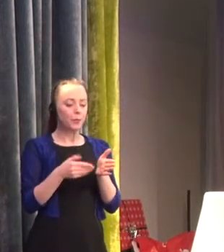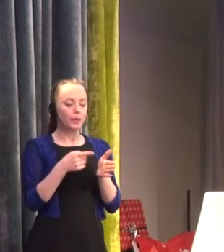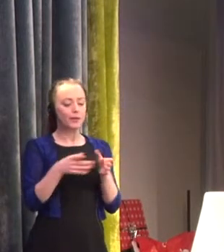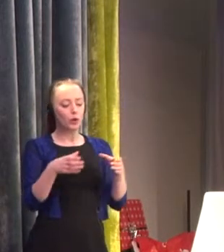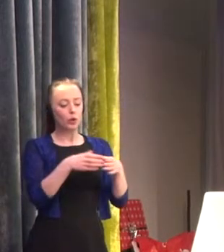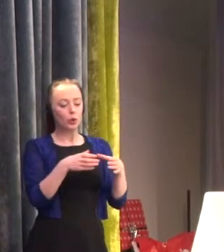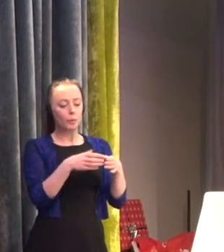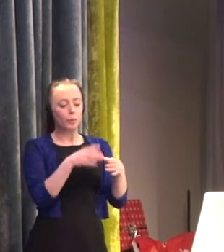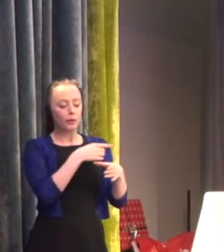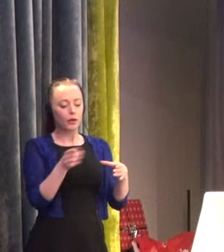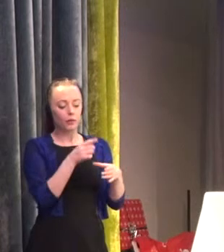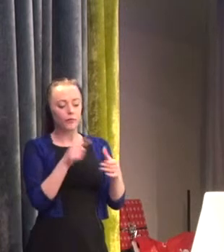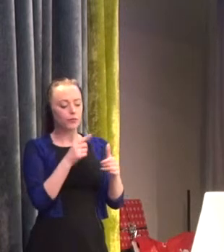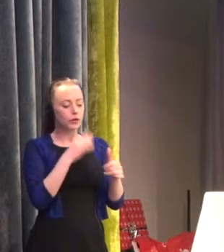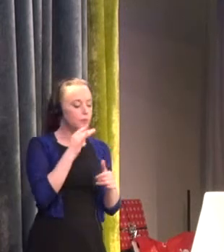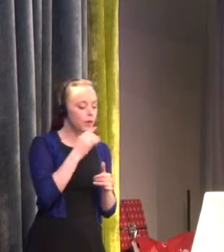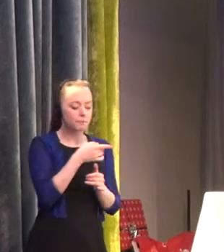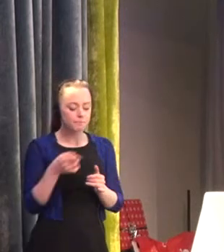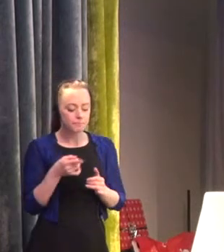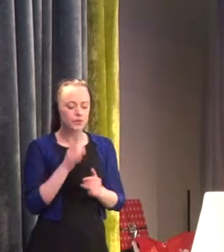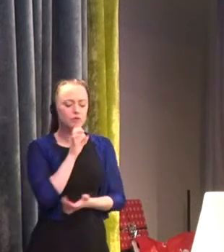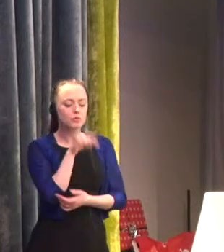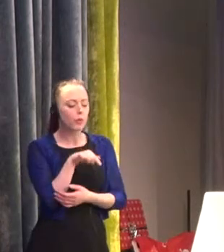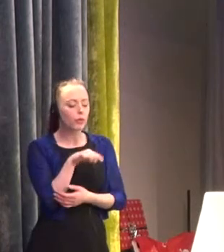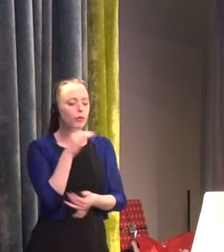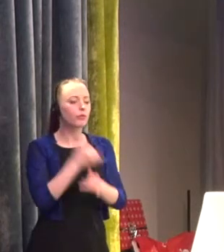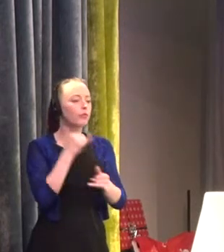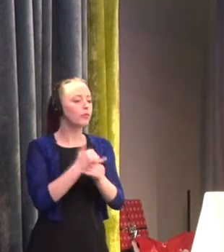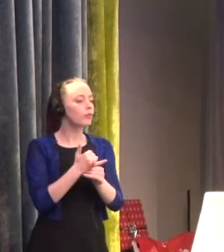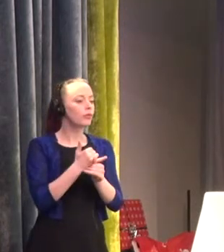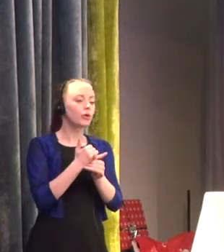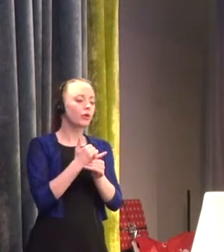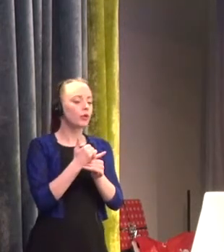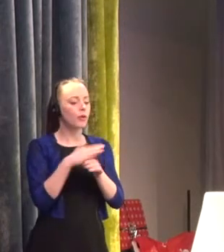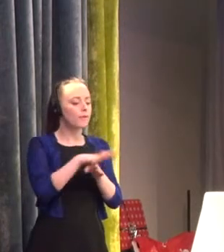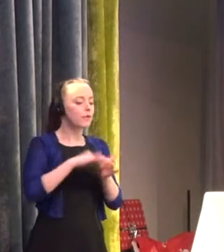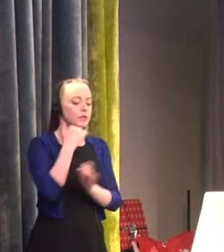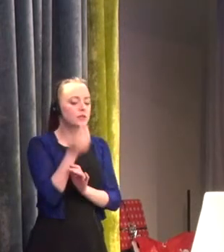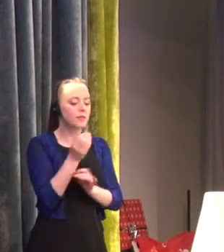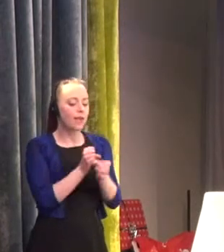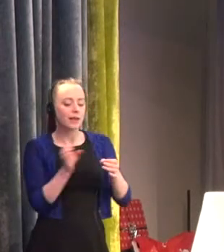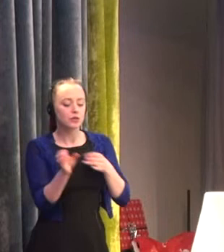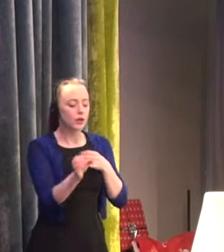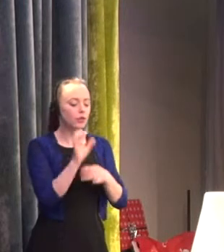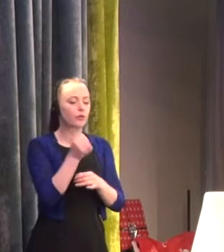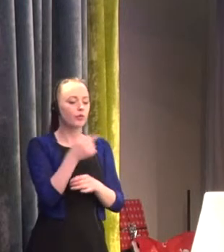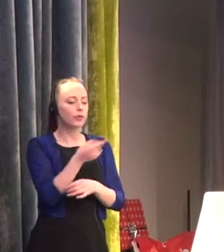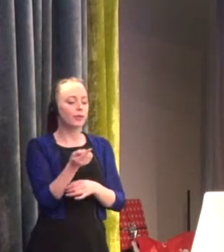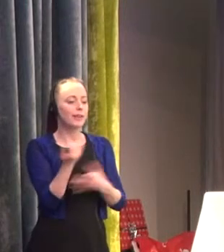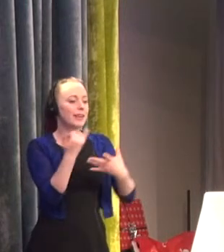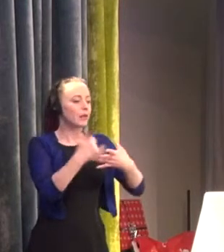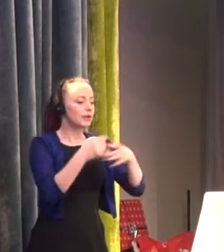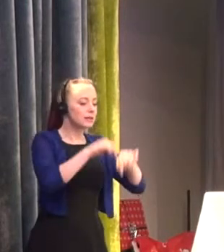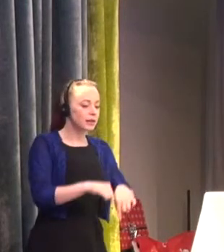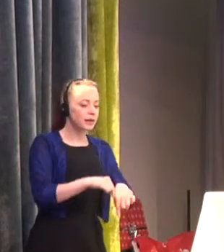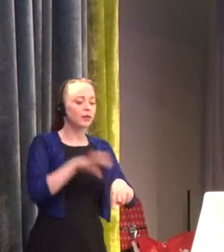excluded and why they deserve to be included just like everyone else because they're human, just like everyone else. Or we can talk about the